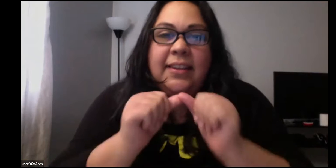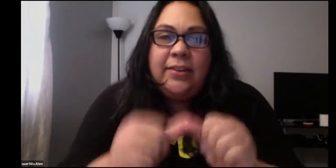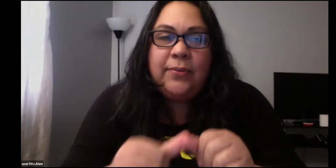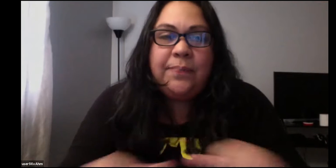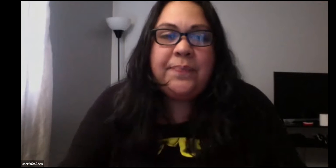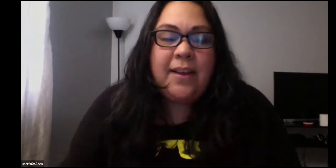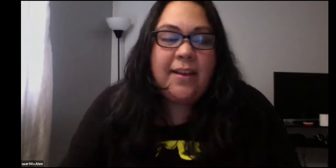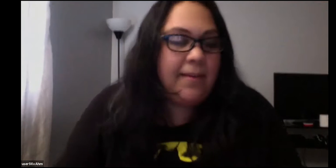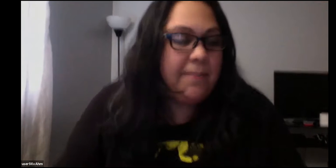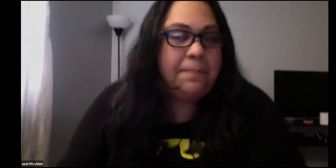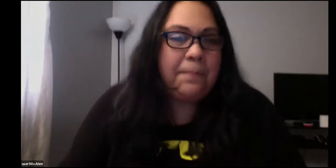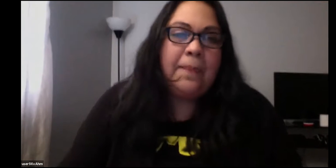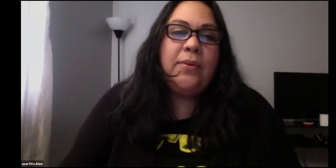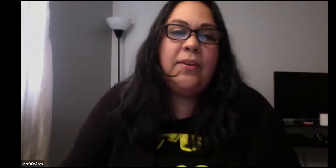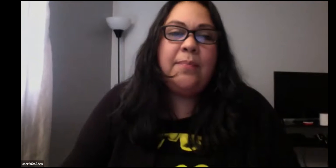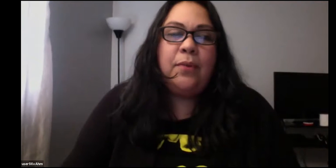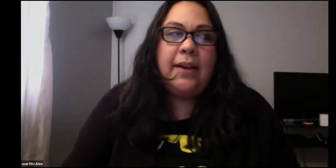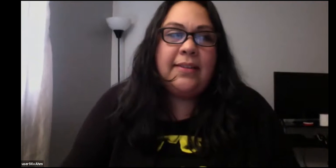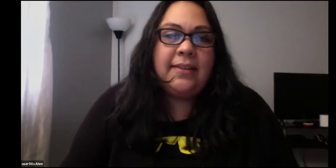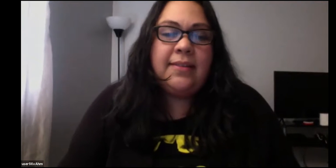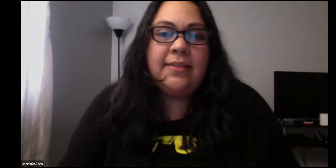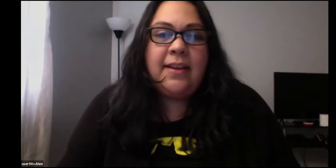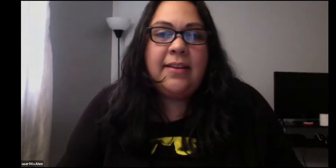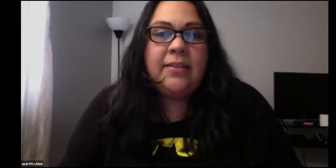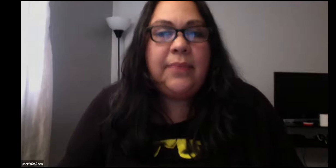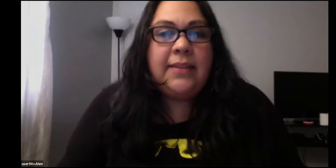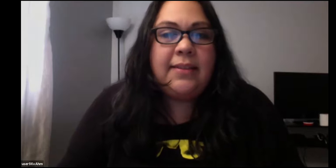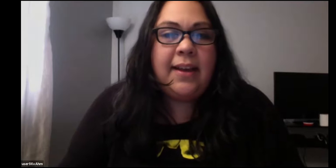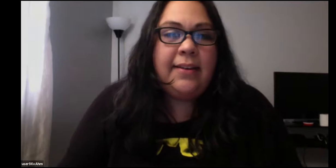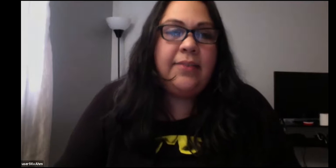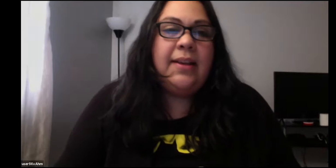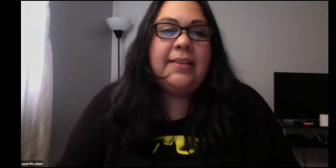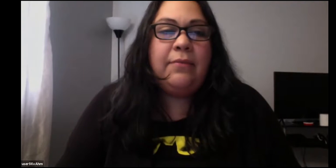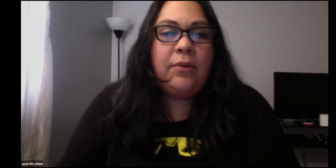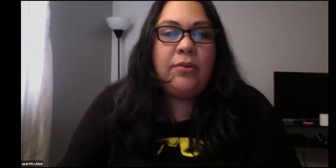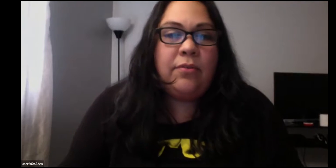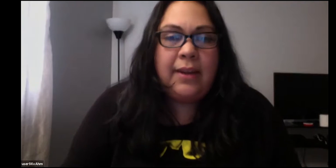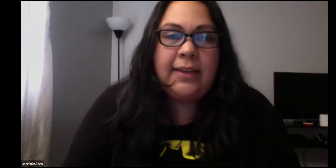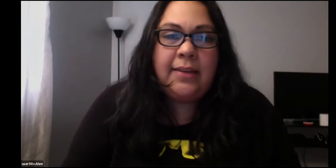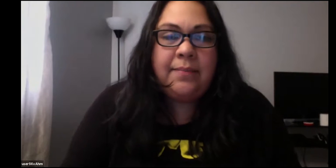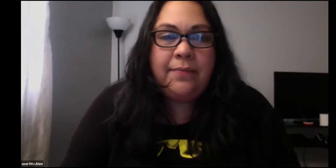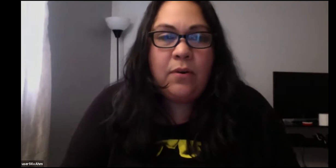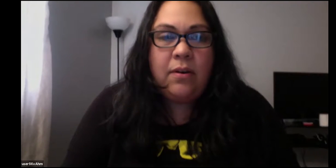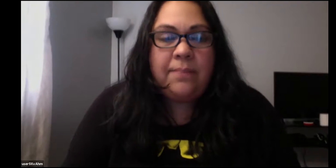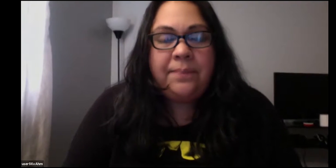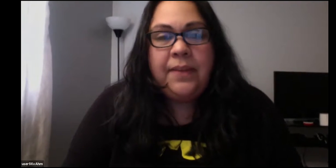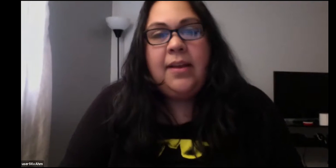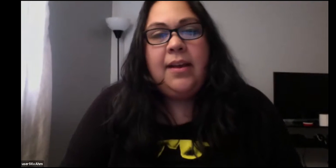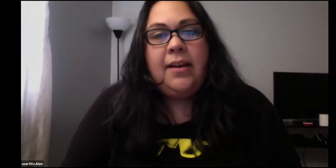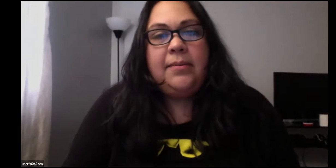continue. We're gonna practice some things that you guys have learned already before,